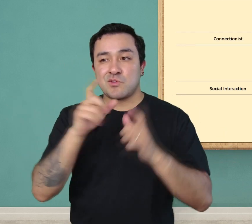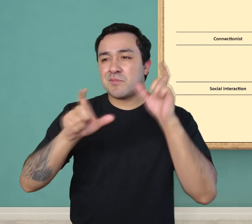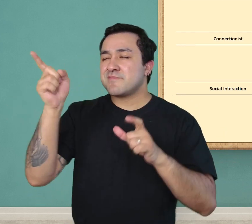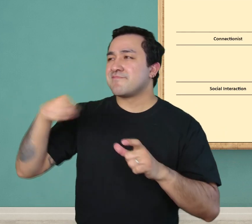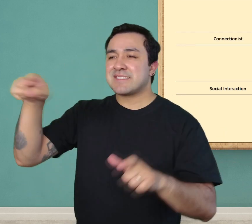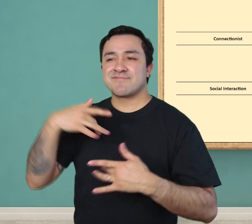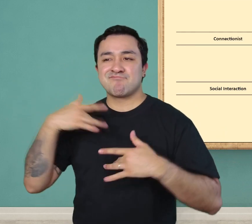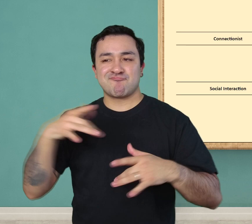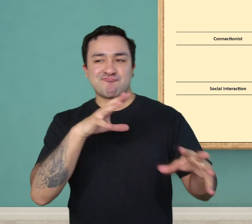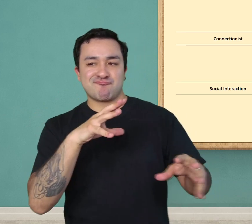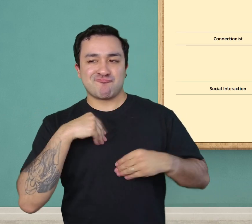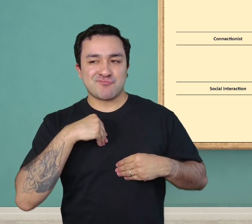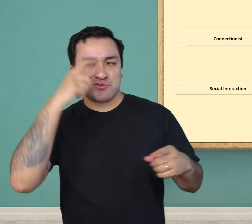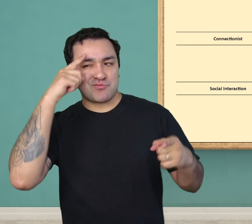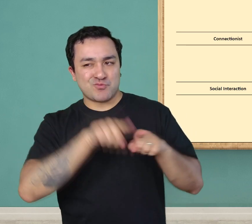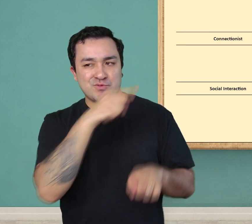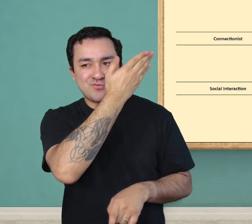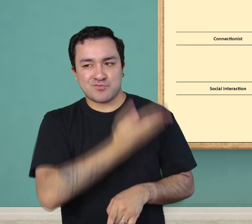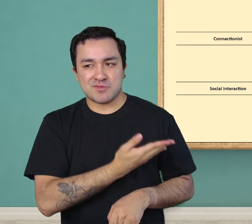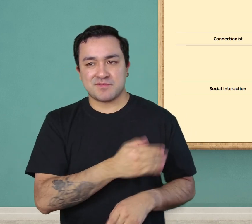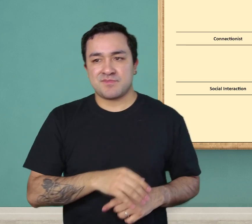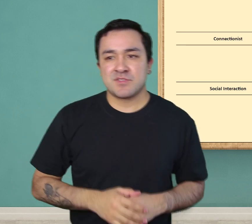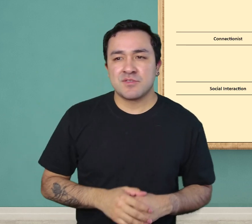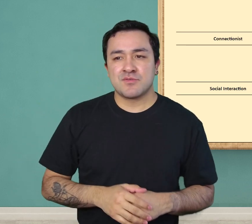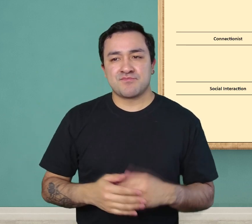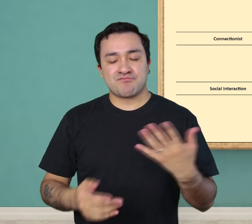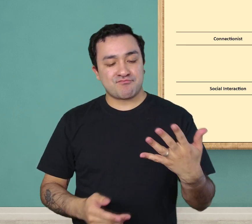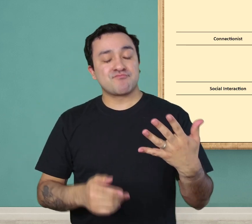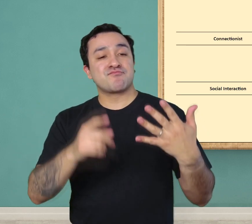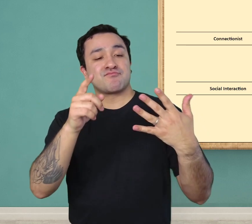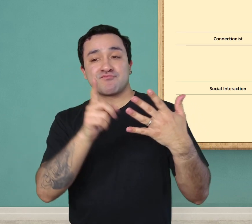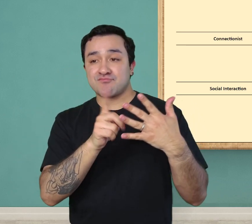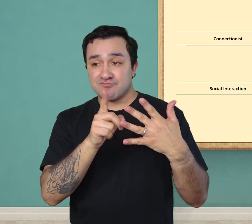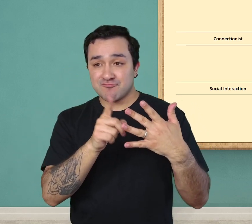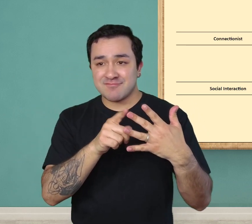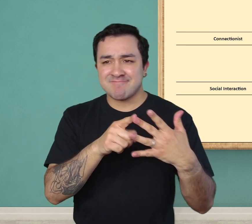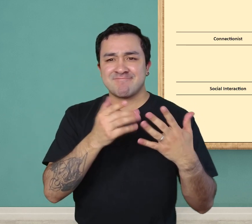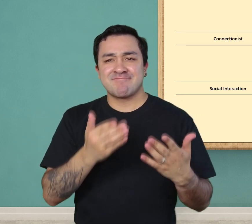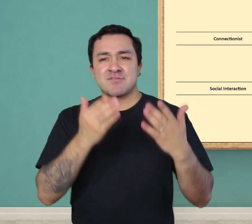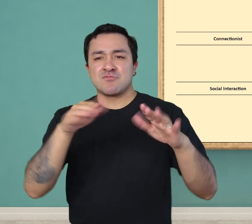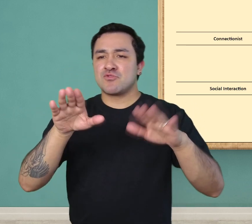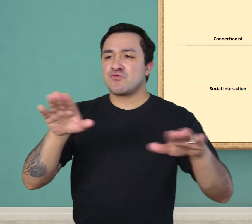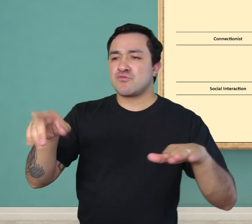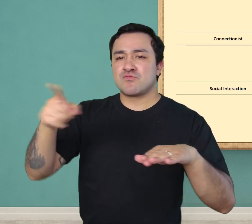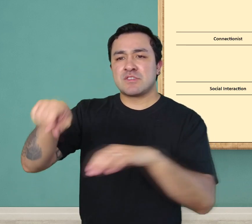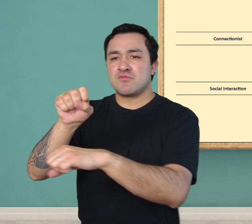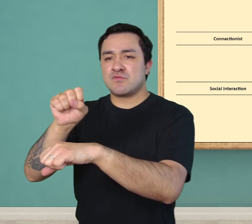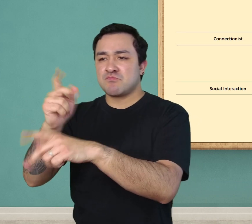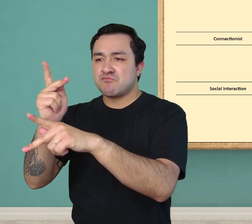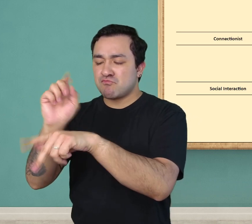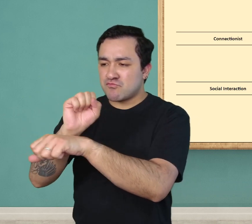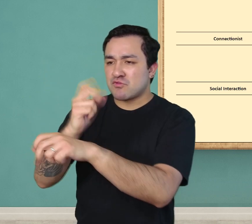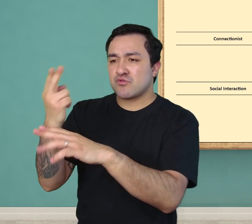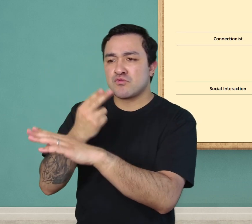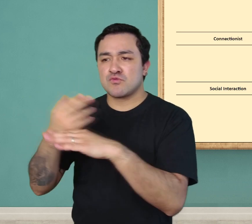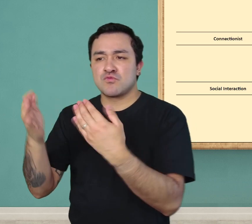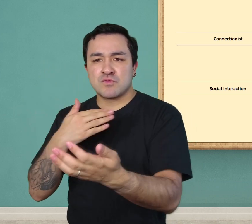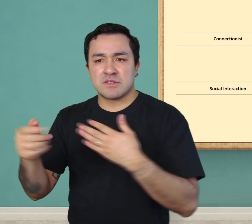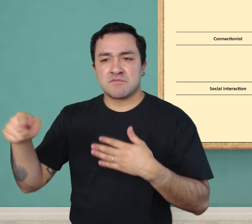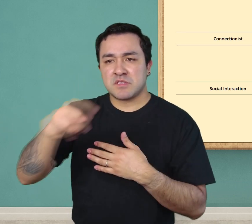The next three theories are generally more accepted versus the last two. The third theory proposes that children work with what they know and